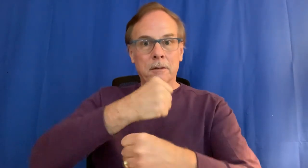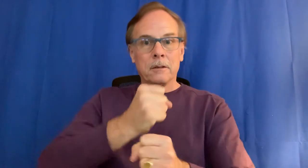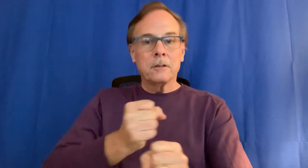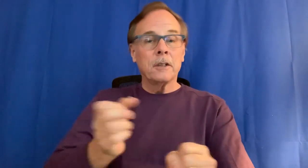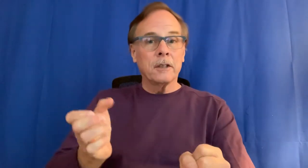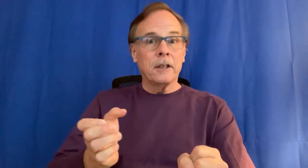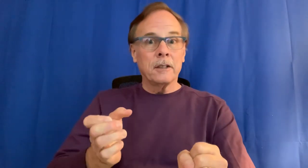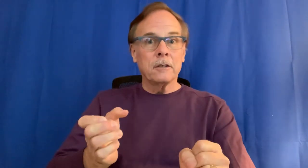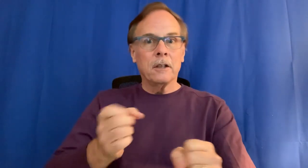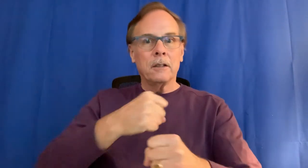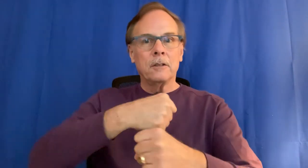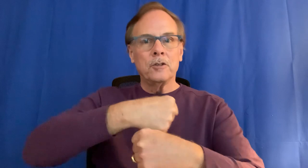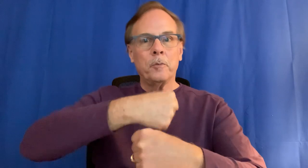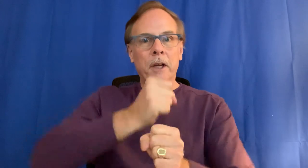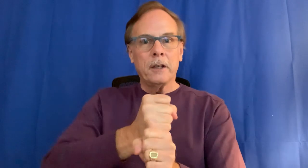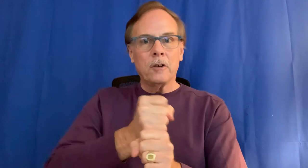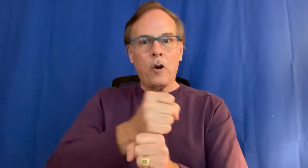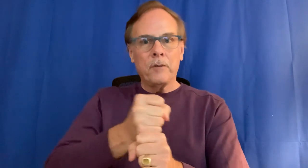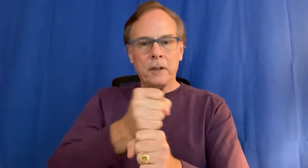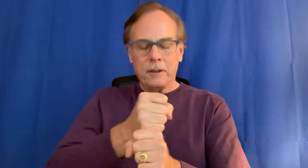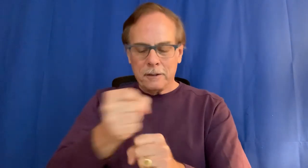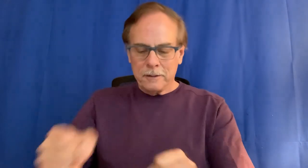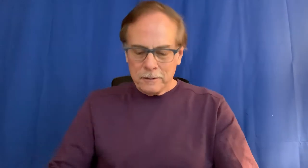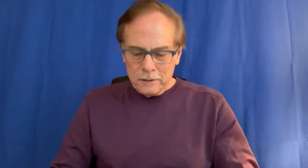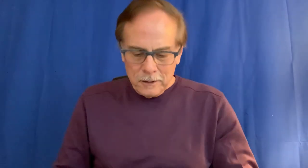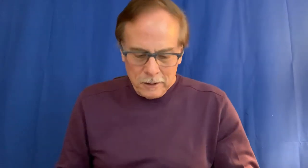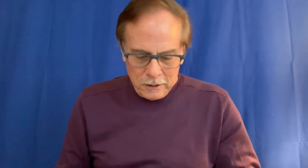It's like getting tongue-tied. To make coffee.